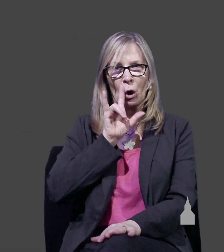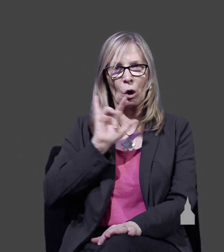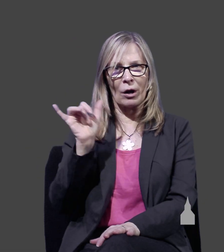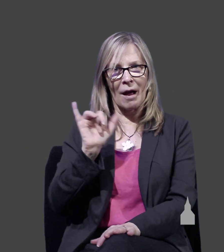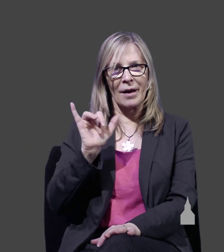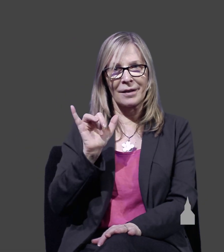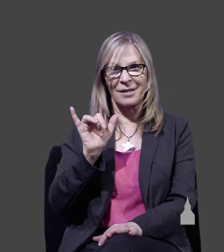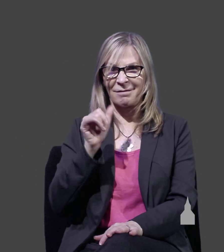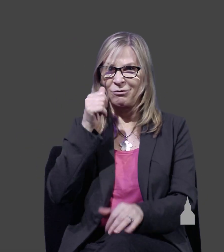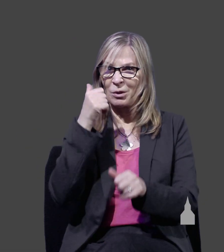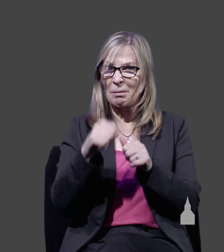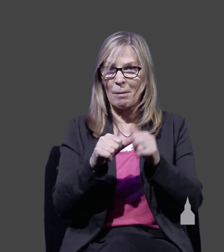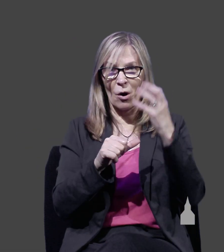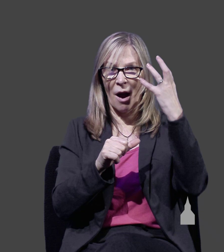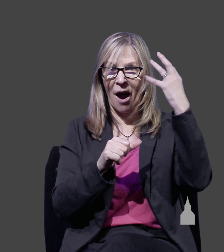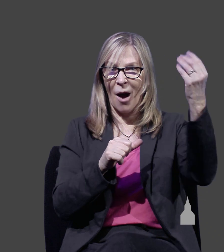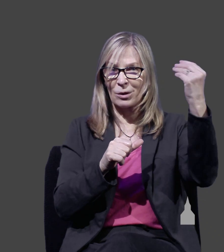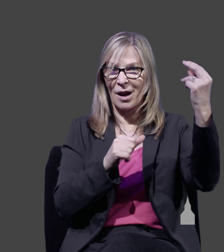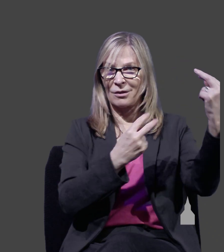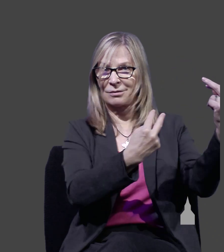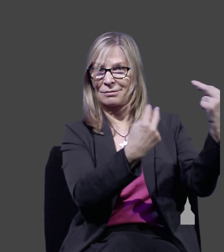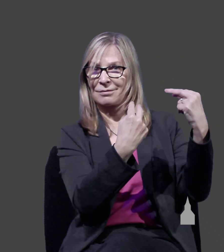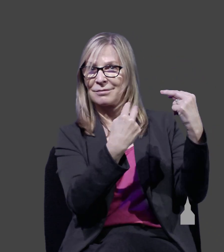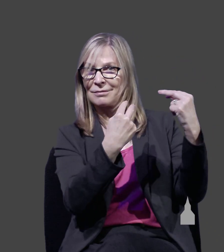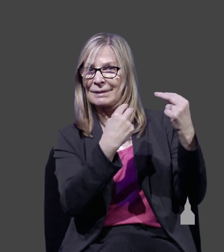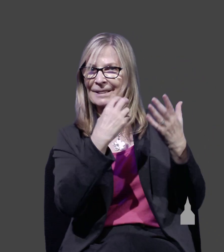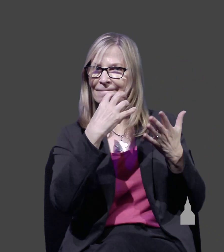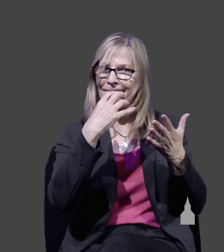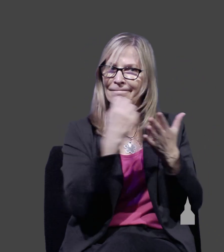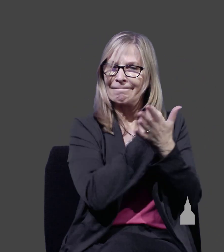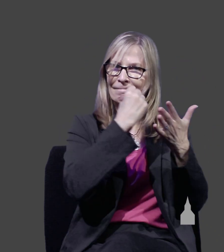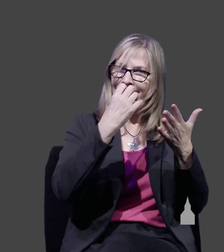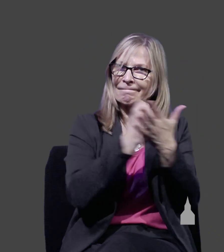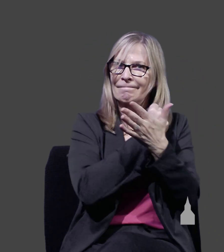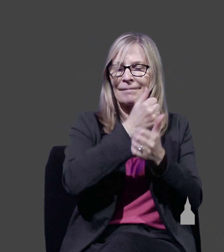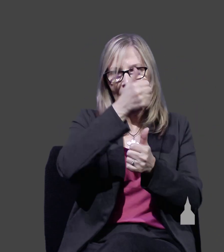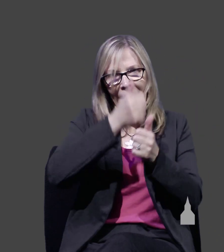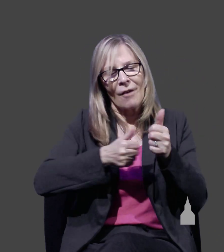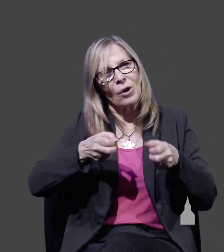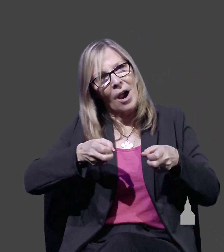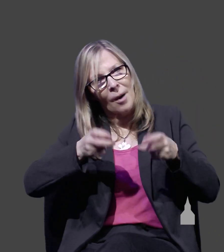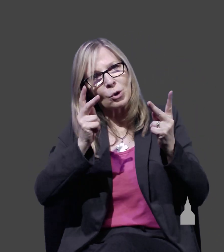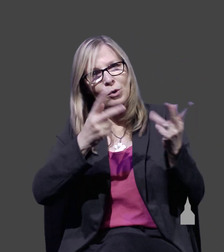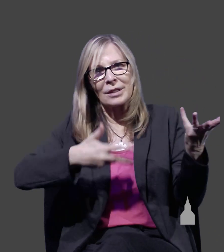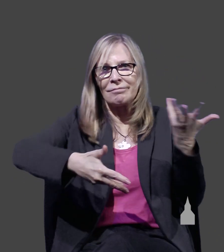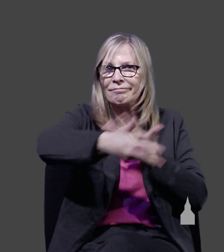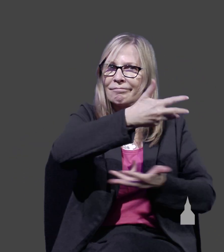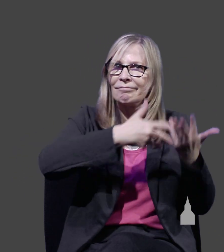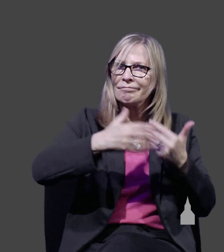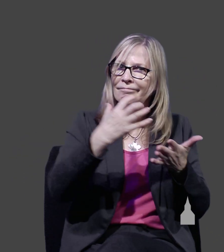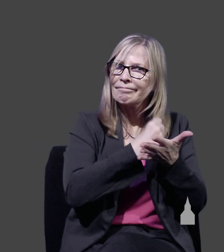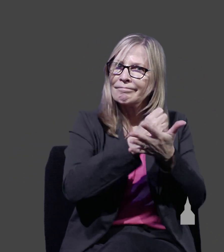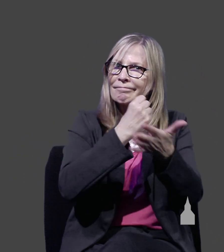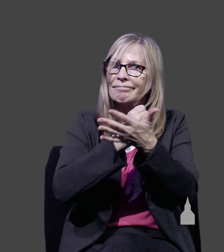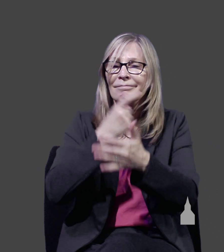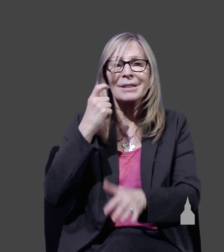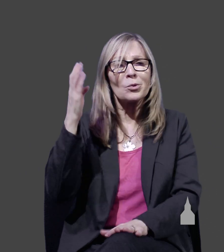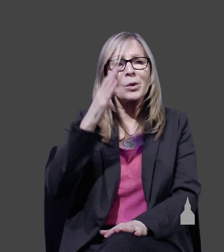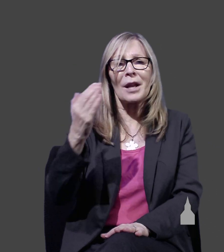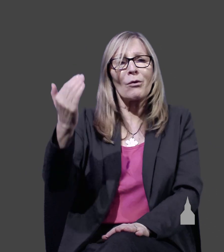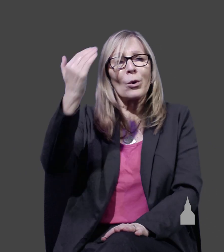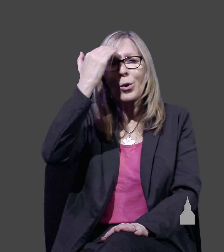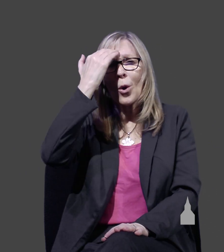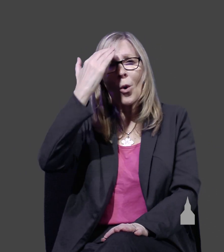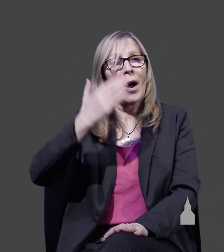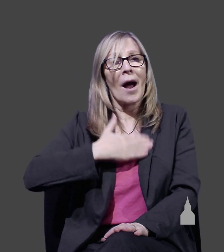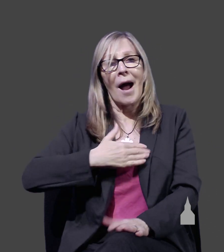it towards outsiders, and we're taking every advantage. We're making the most of every opportunity because we never know when